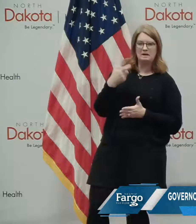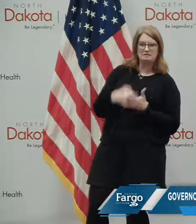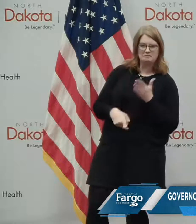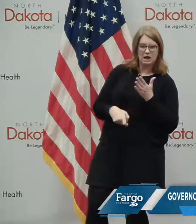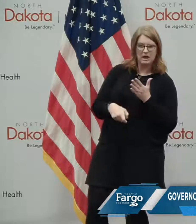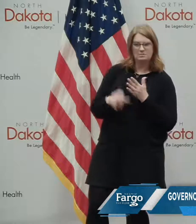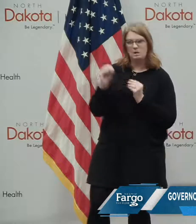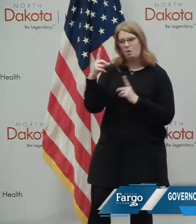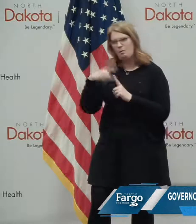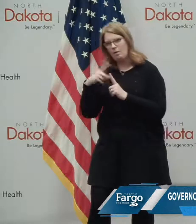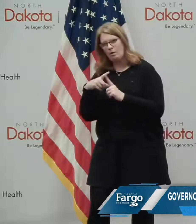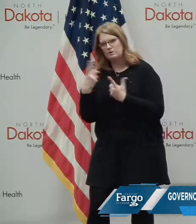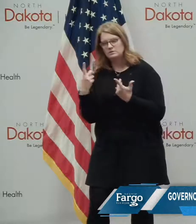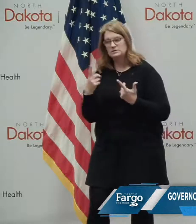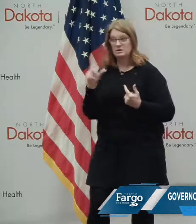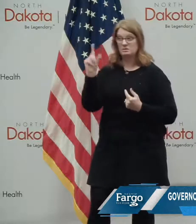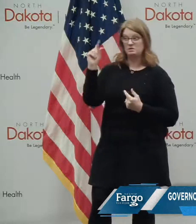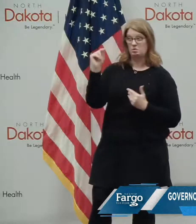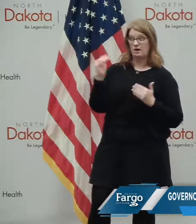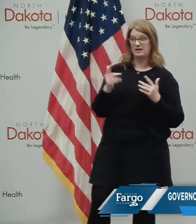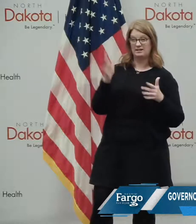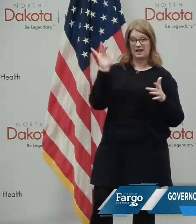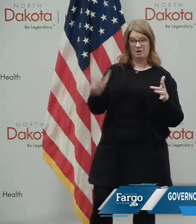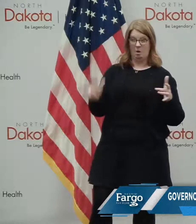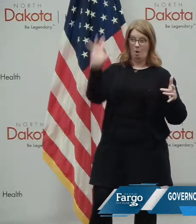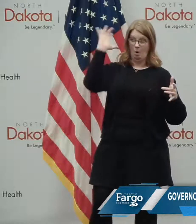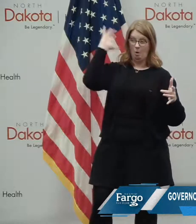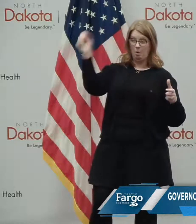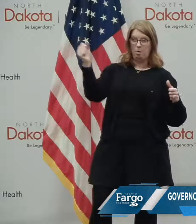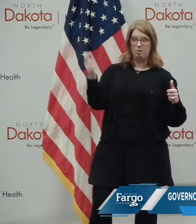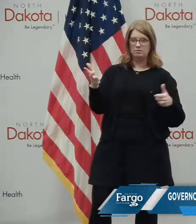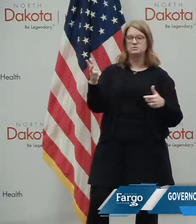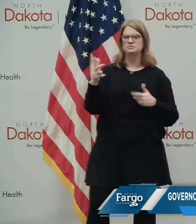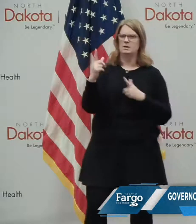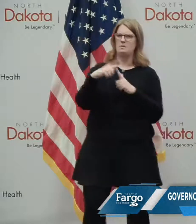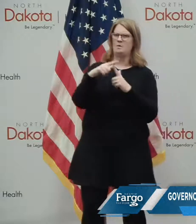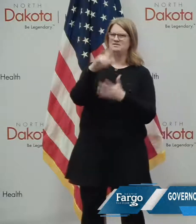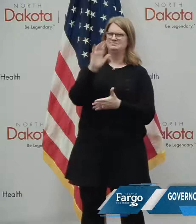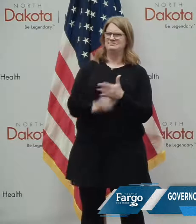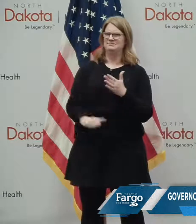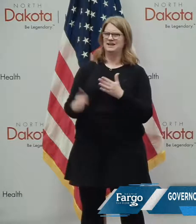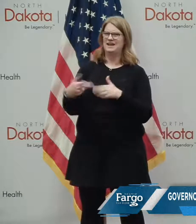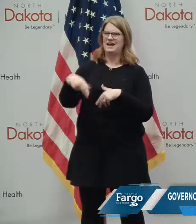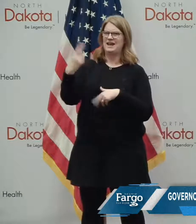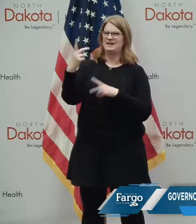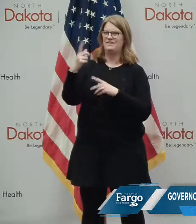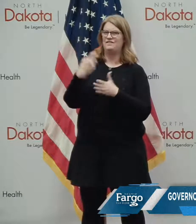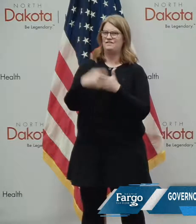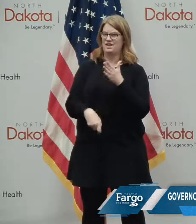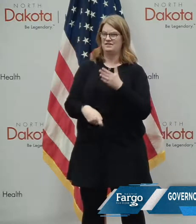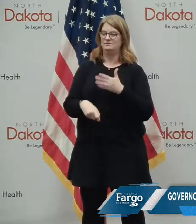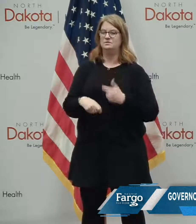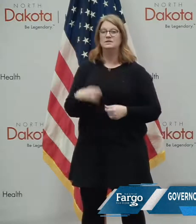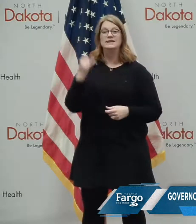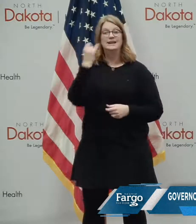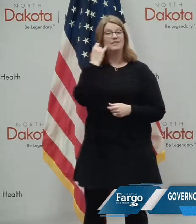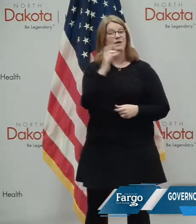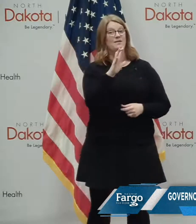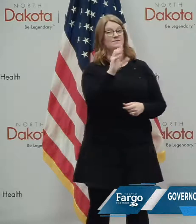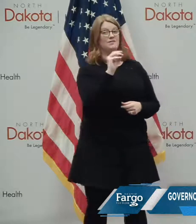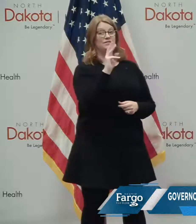no points. If I'm going 20 over, yeah, I'm going to get points off my license and I'm going to get a bigger fine. If I'm 50 miles over